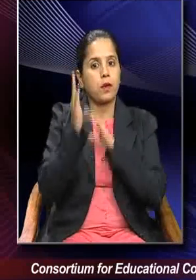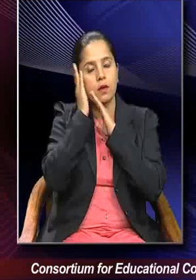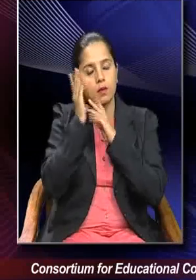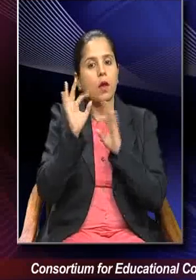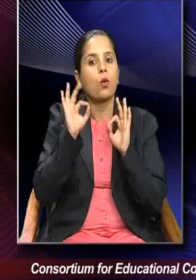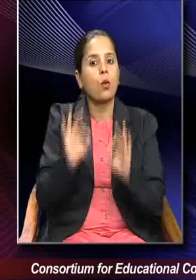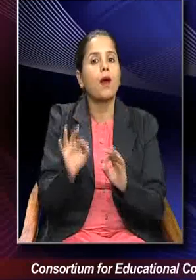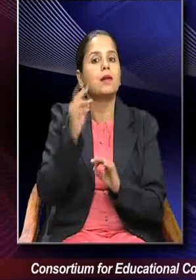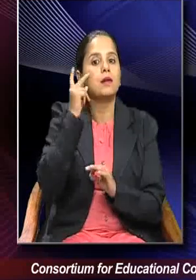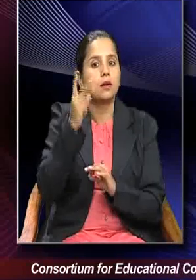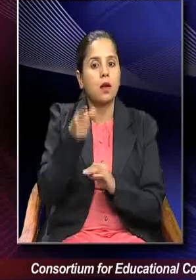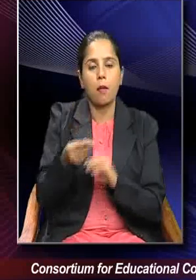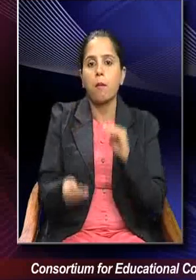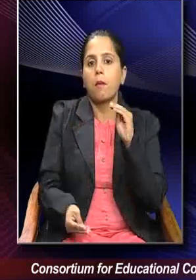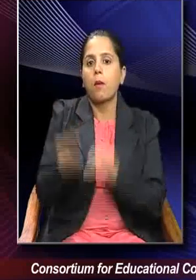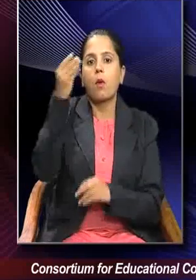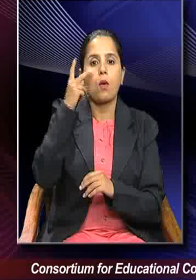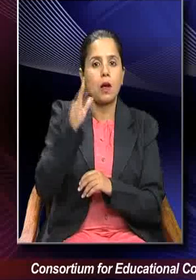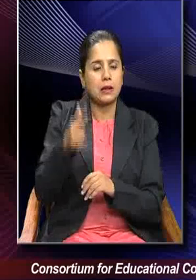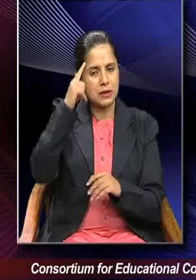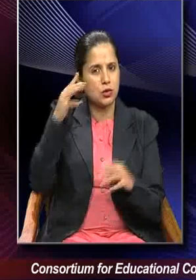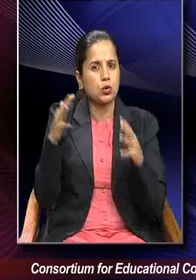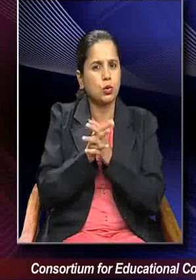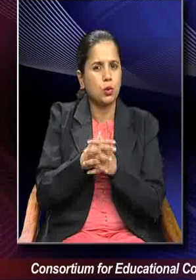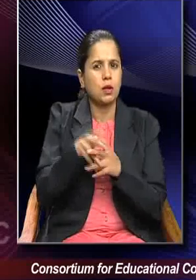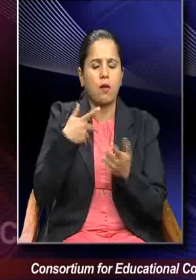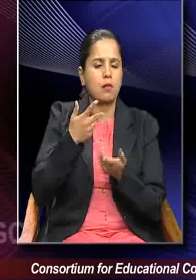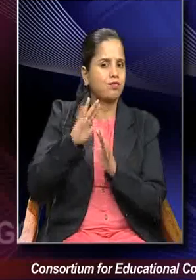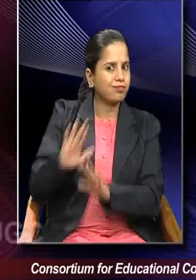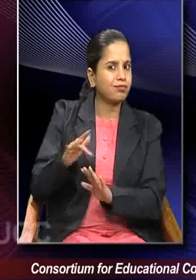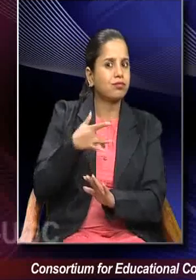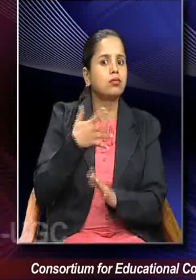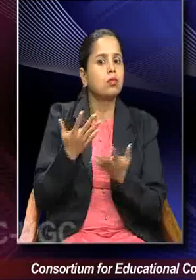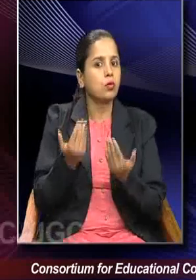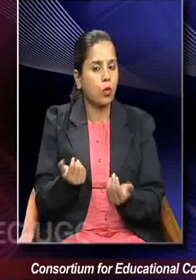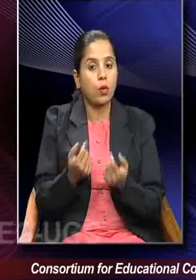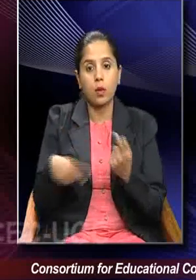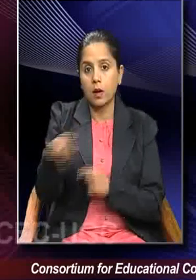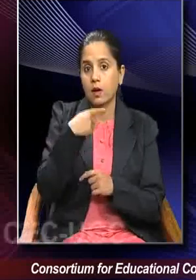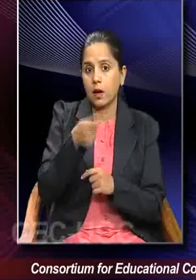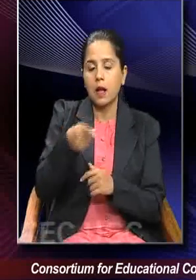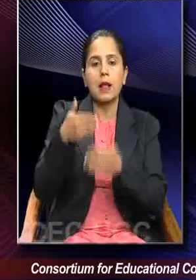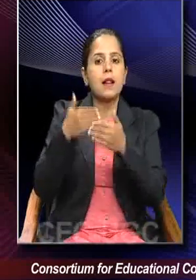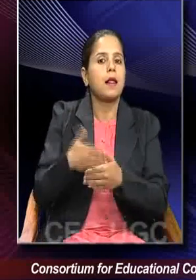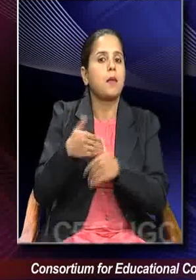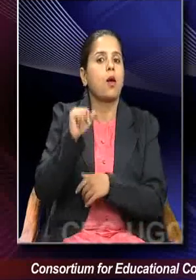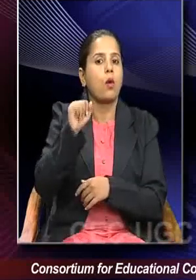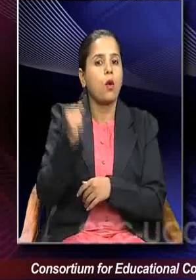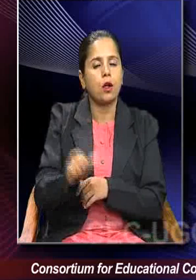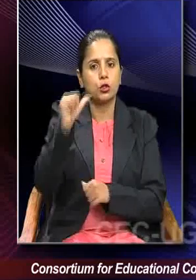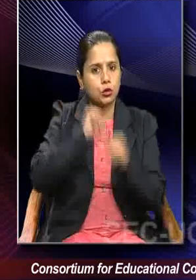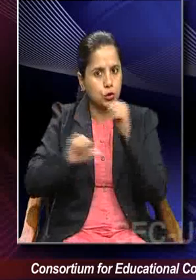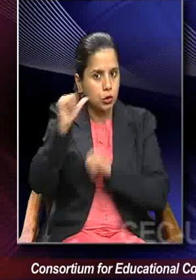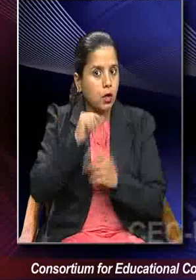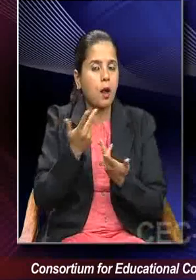well increases the stress resistance. Limiting your intake of alcohol